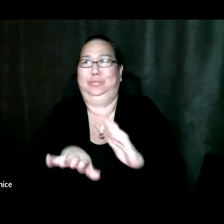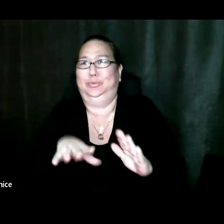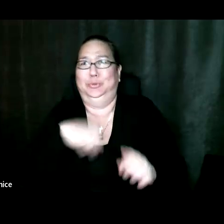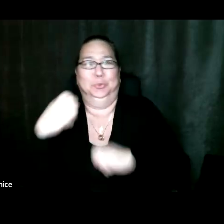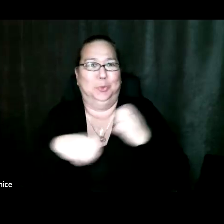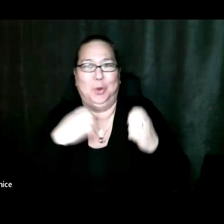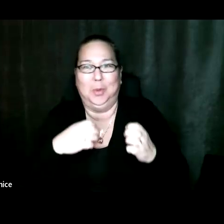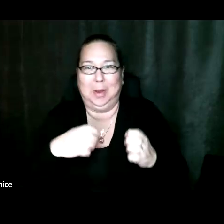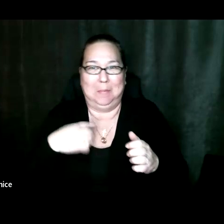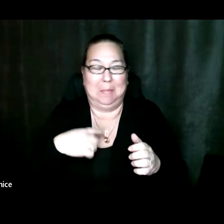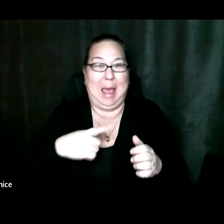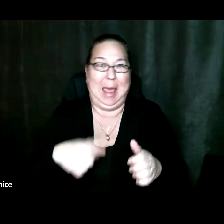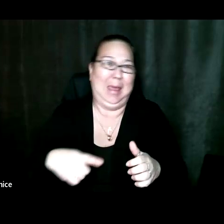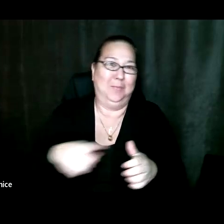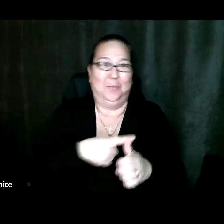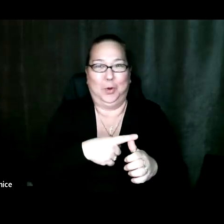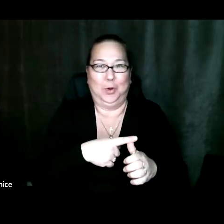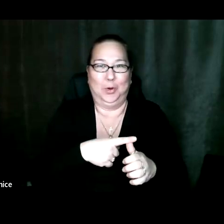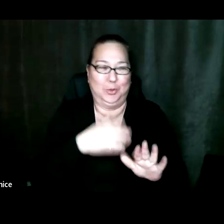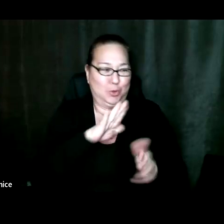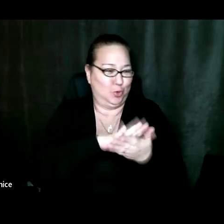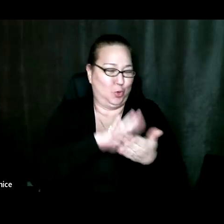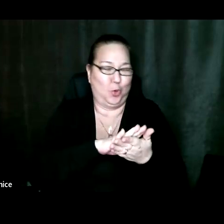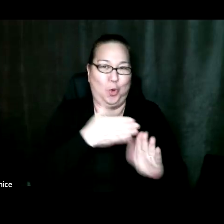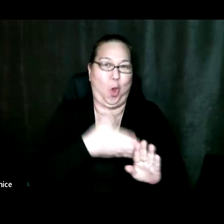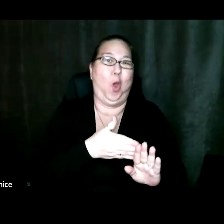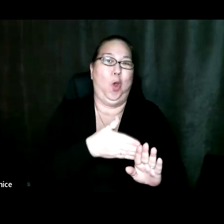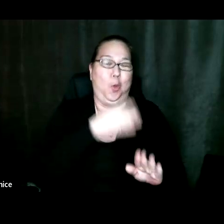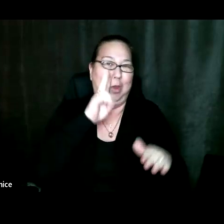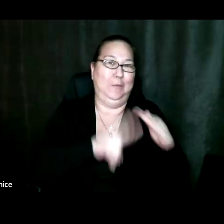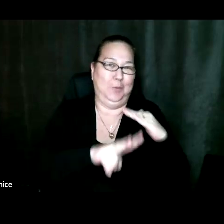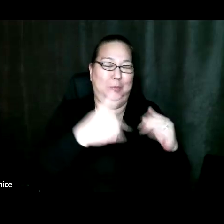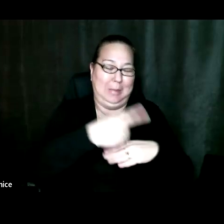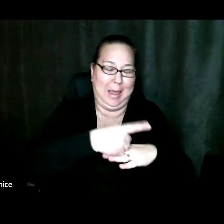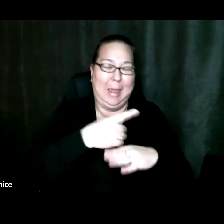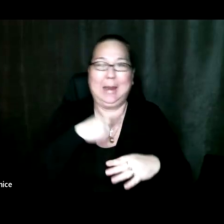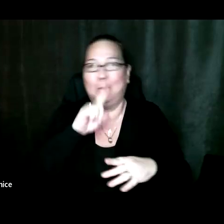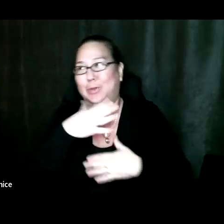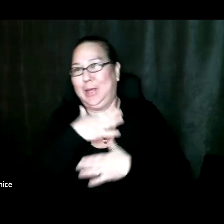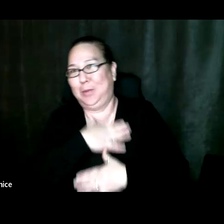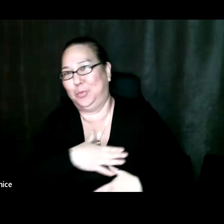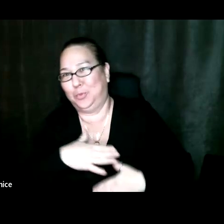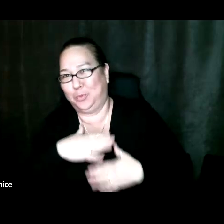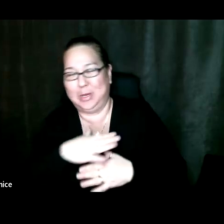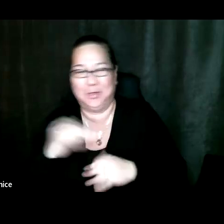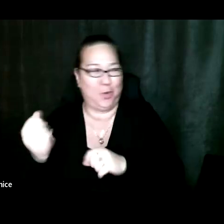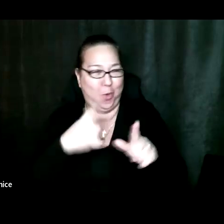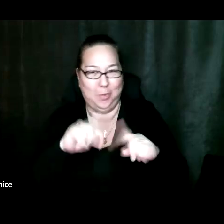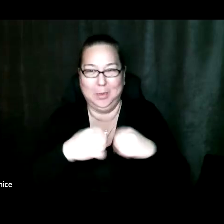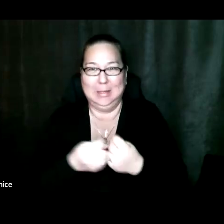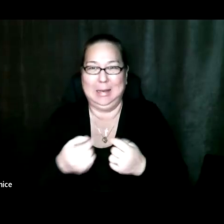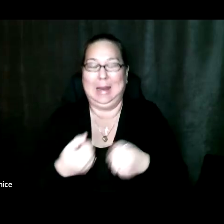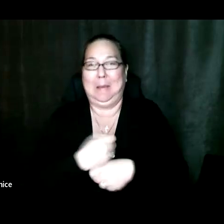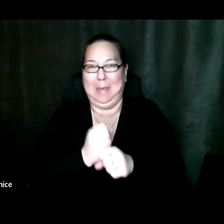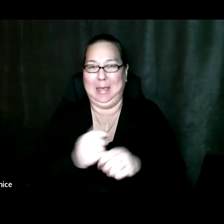going through my first school preview day. And I've appreciated all the work that the team has put into making that easier for a